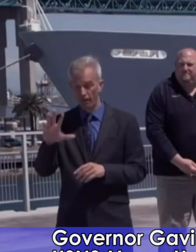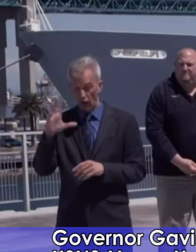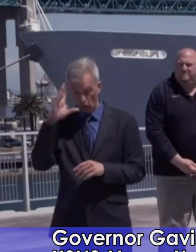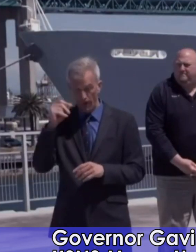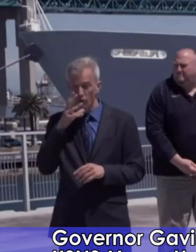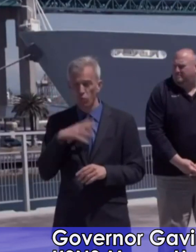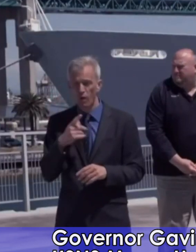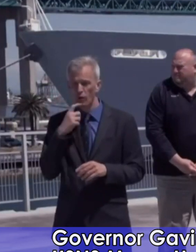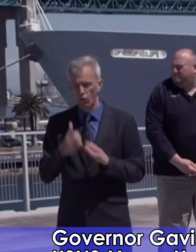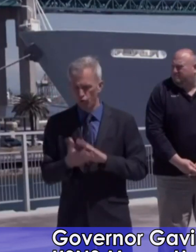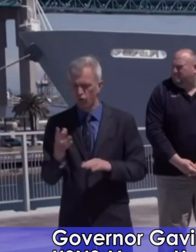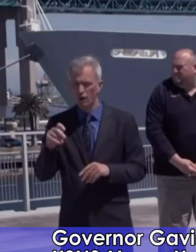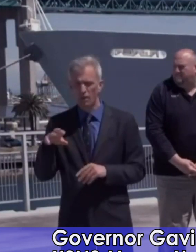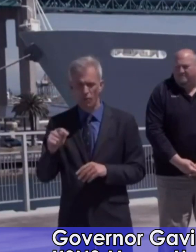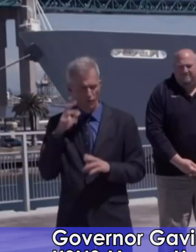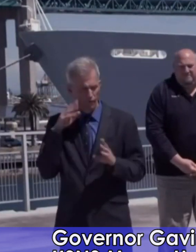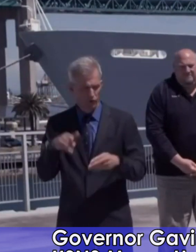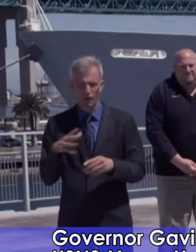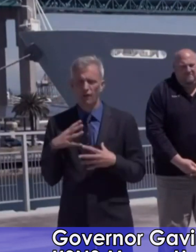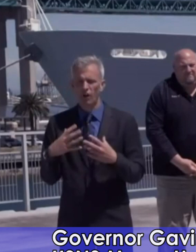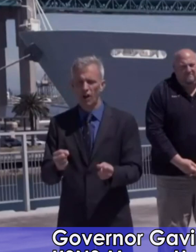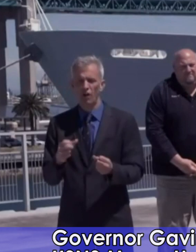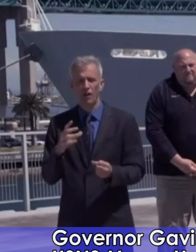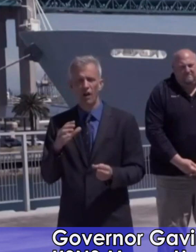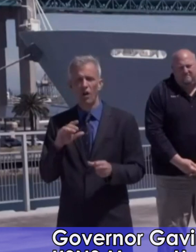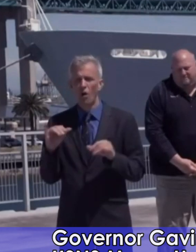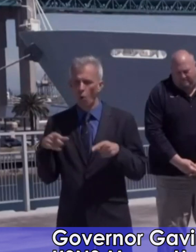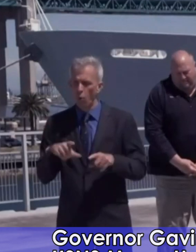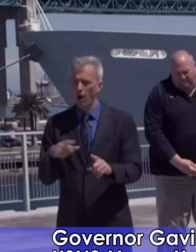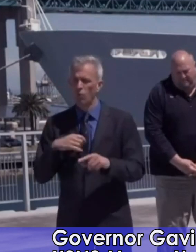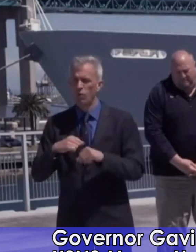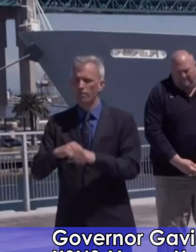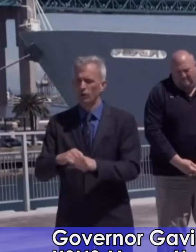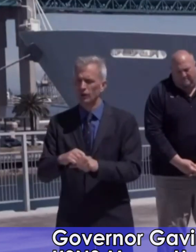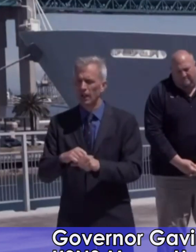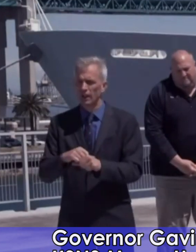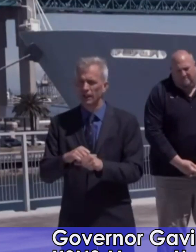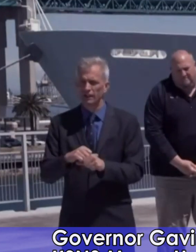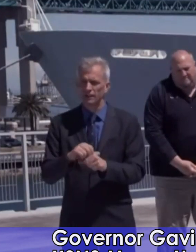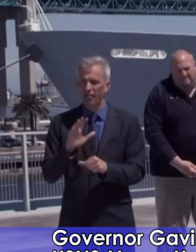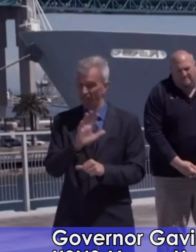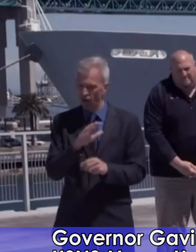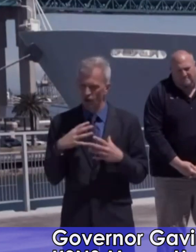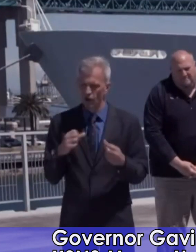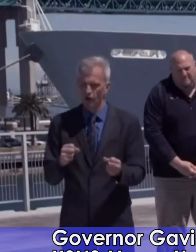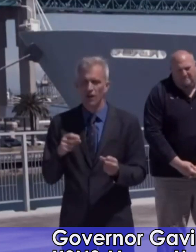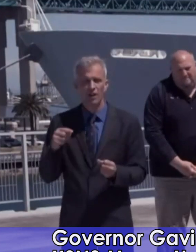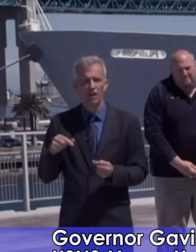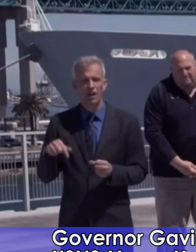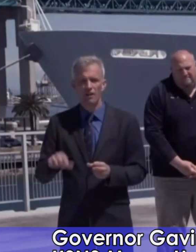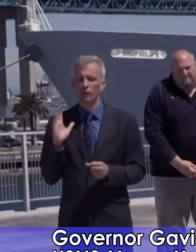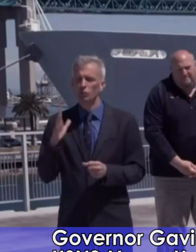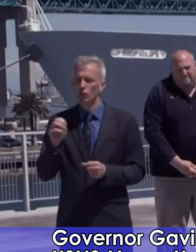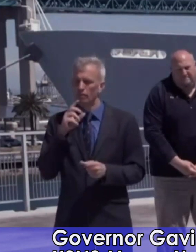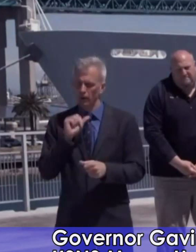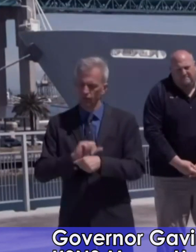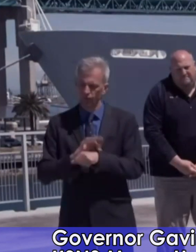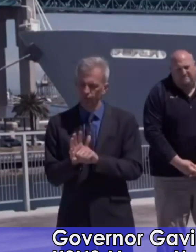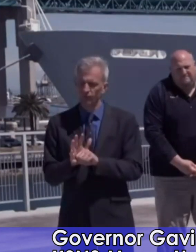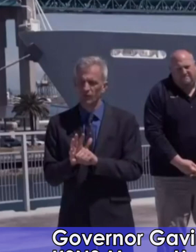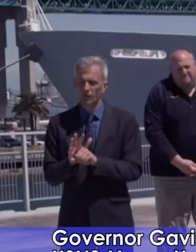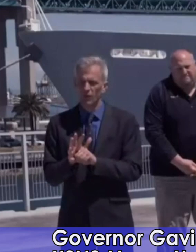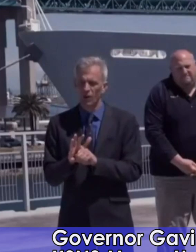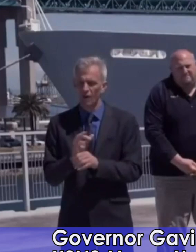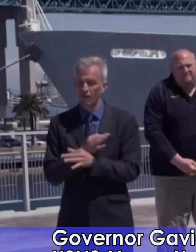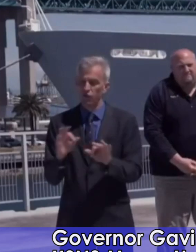in, as the Admiral will say in a moment, I'm sure, this will be a COVID-19 free bubble. But by